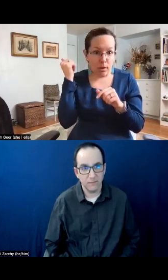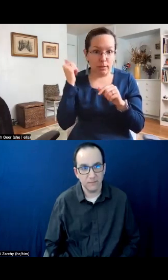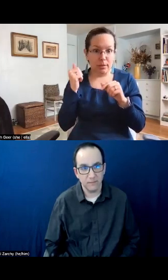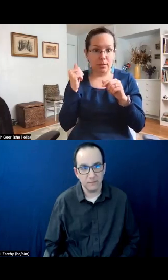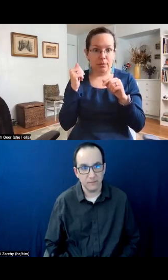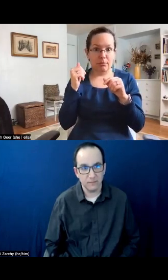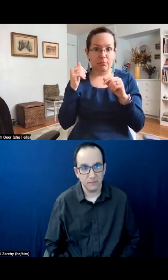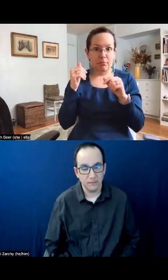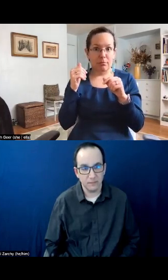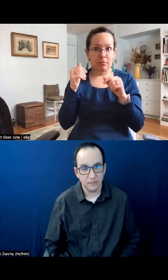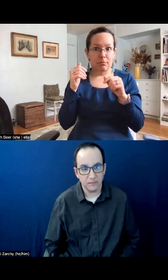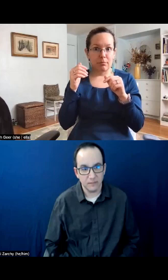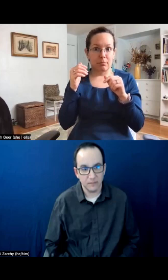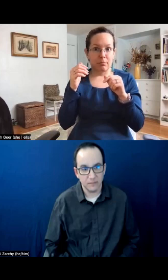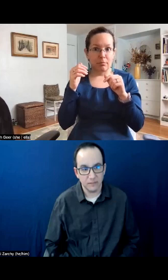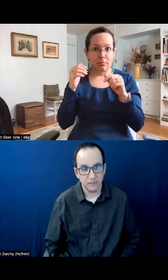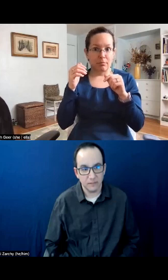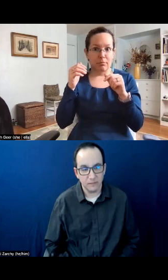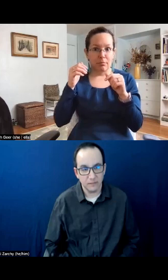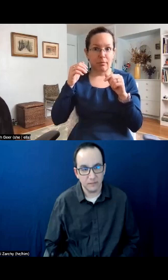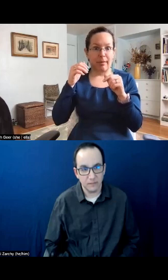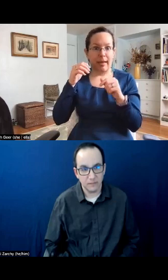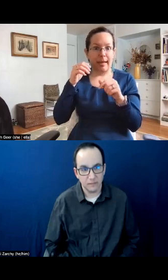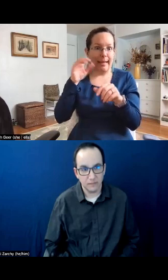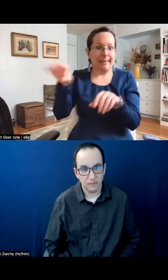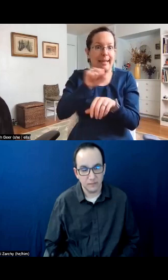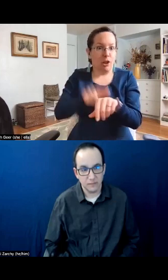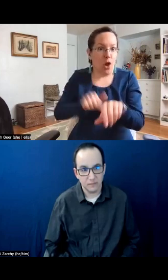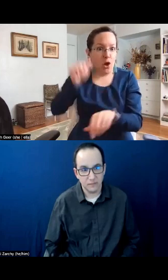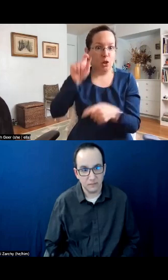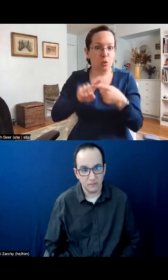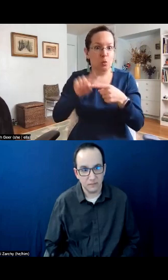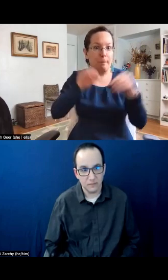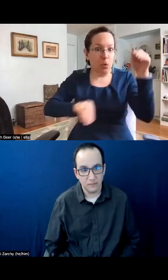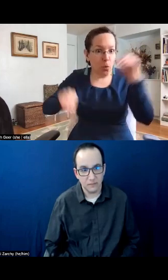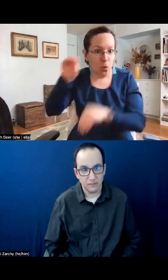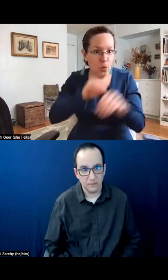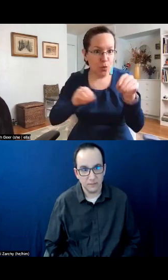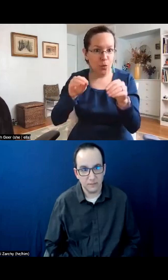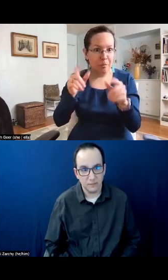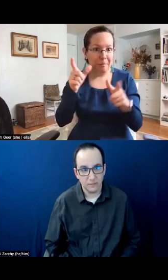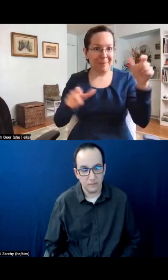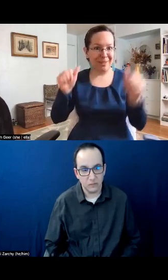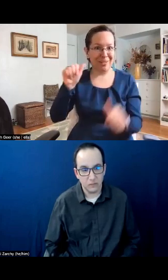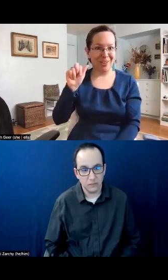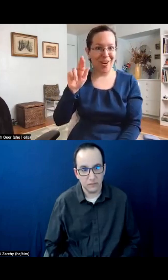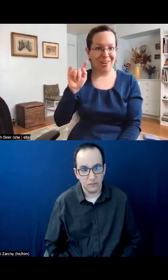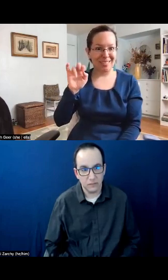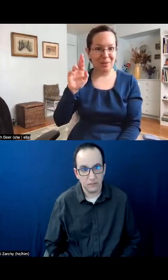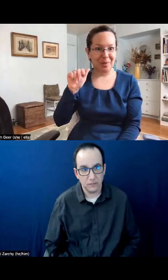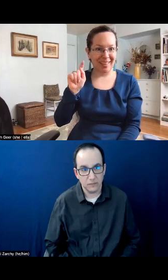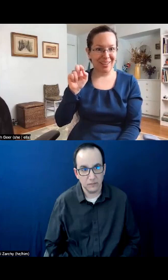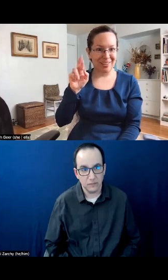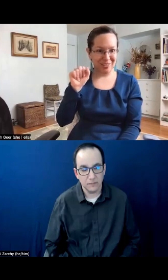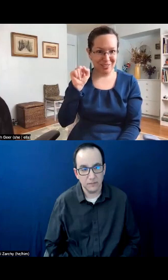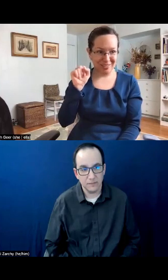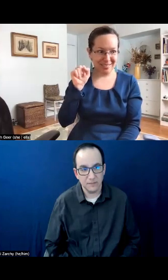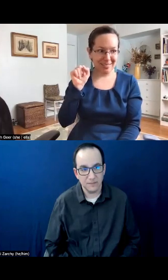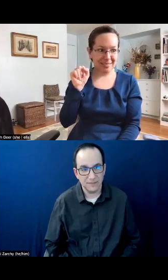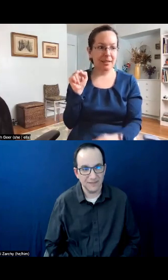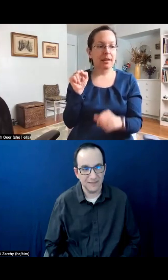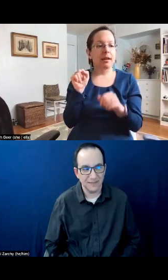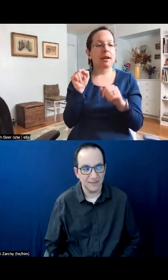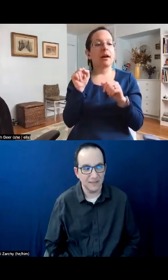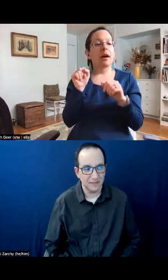entire sentences, it takes a bit longer than to utter words out of this small finite room in our mouth, right? Just takes longer